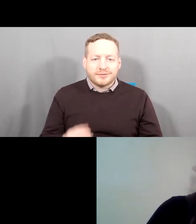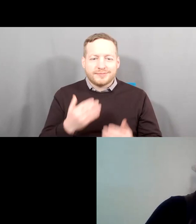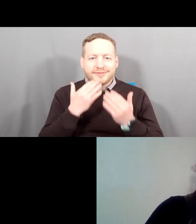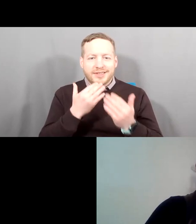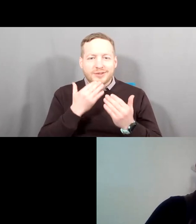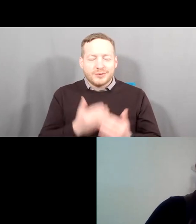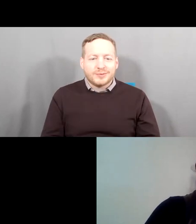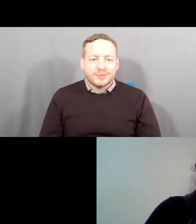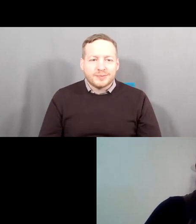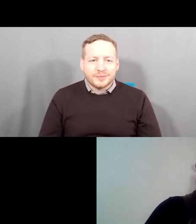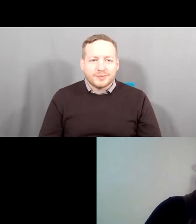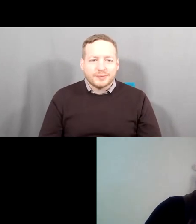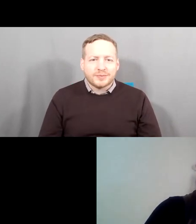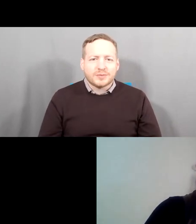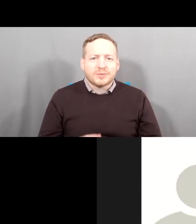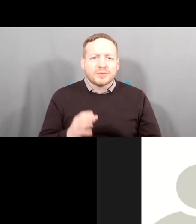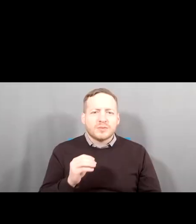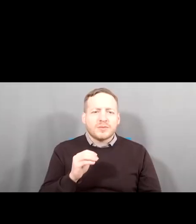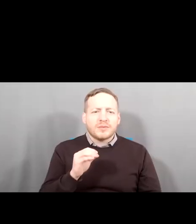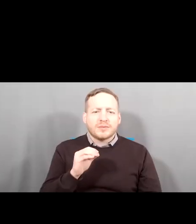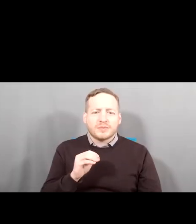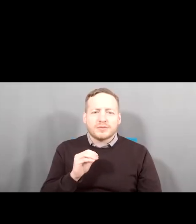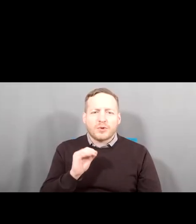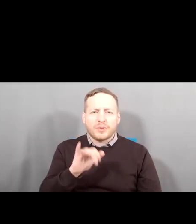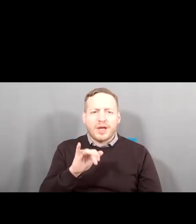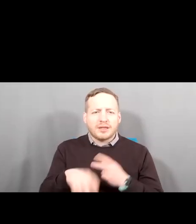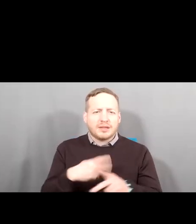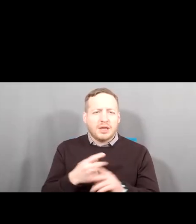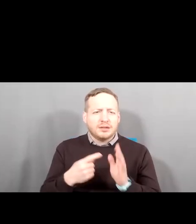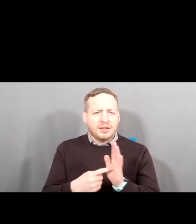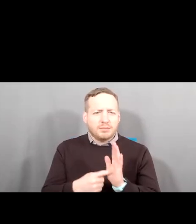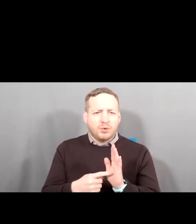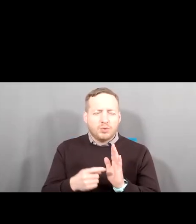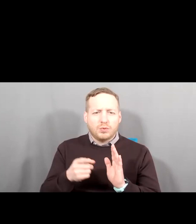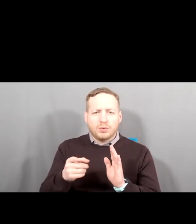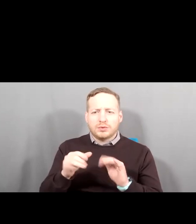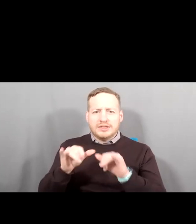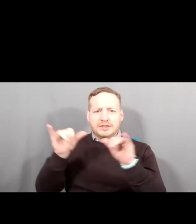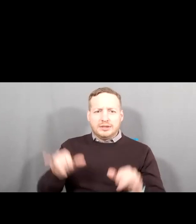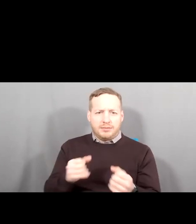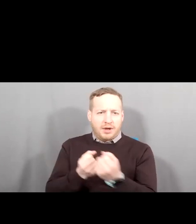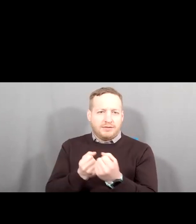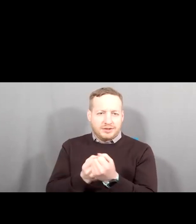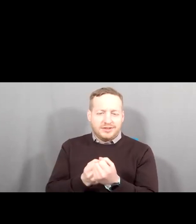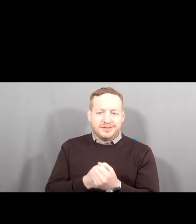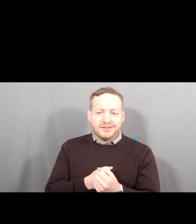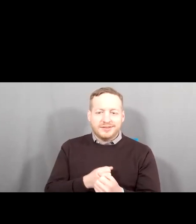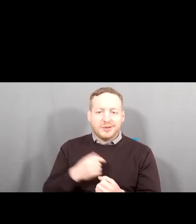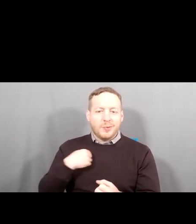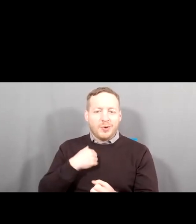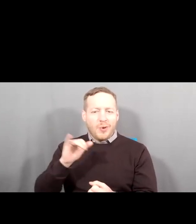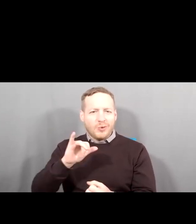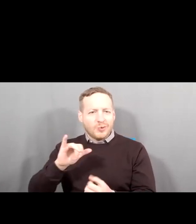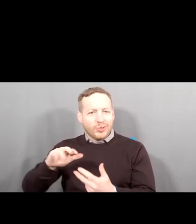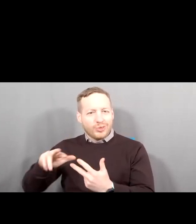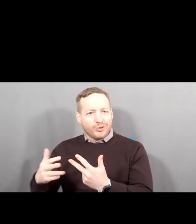with the deaf community. I hope that helps. Thank you, Tim saying. And we have some kind of examples